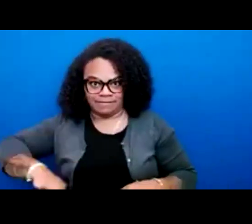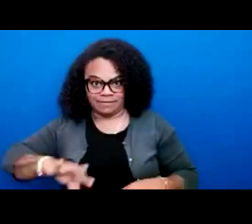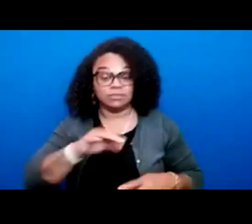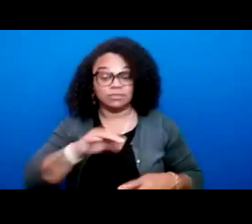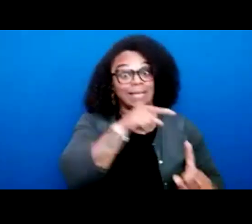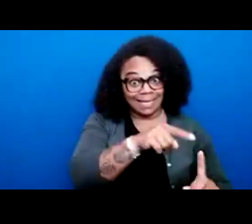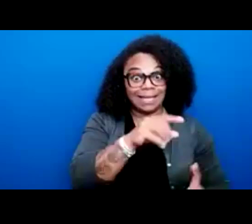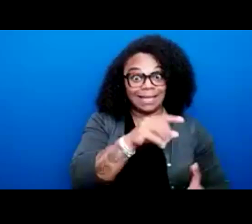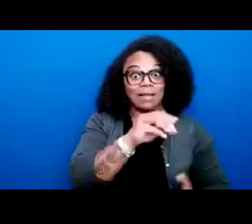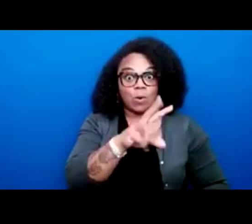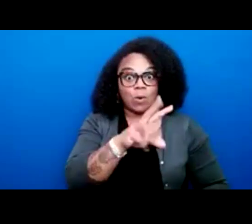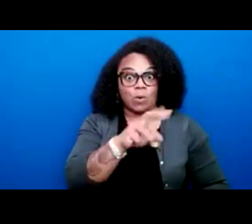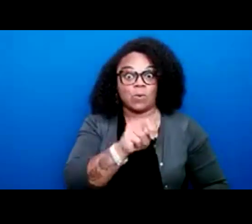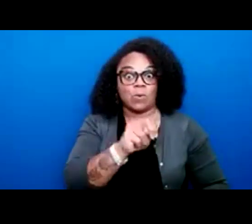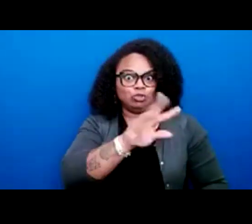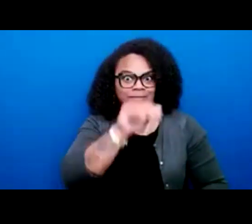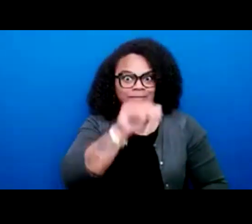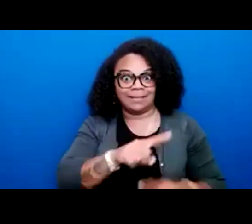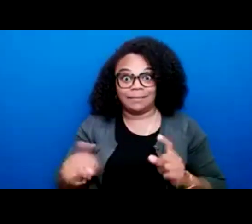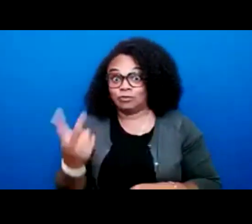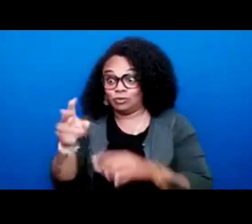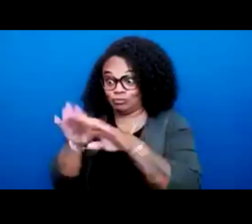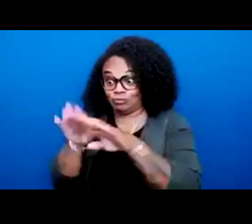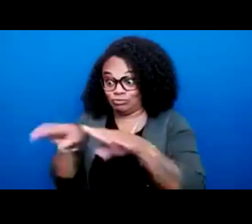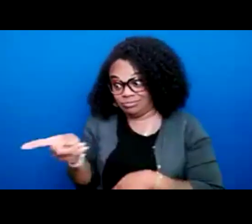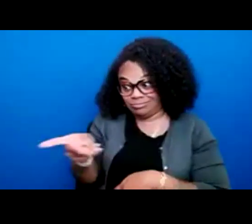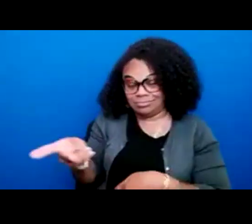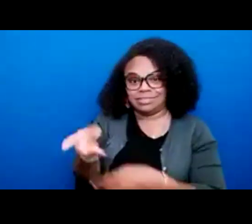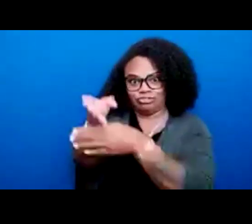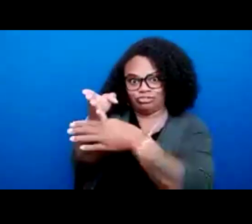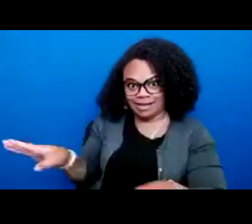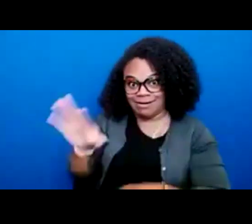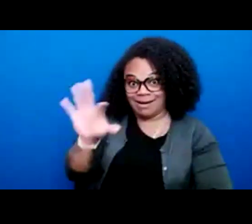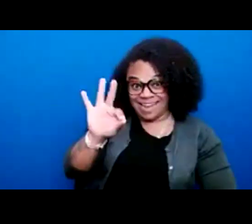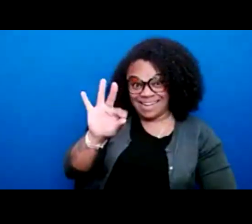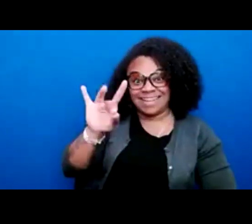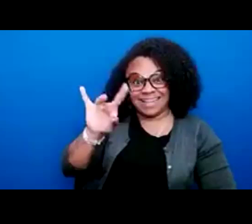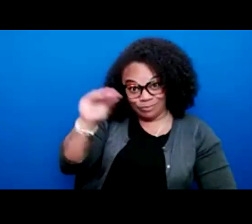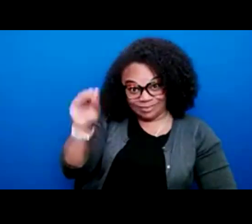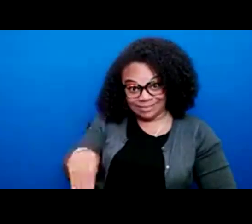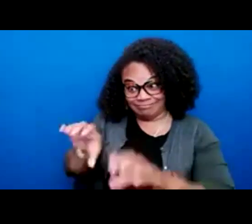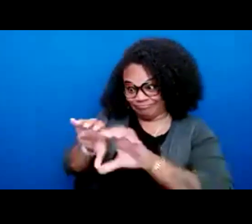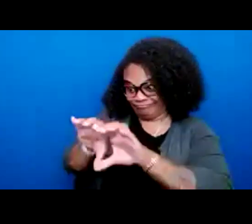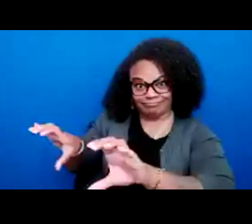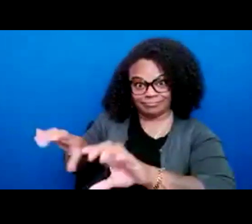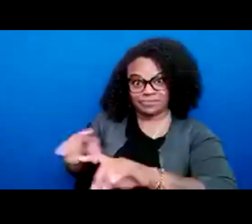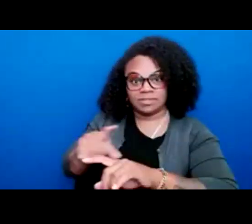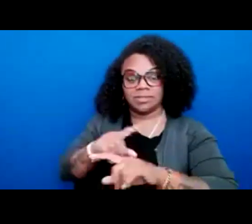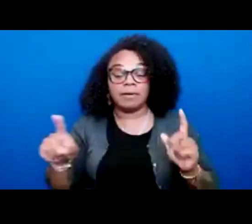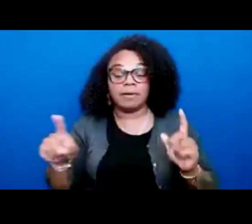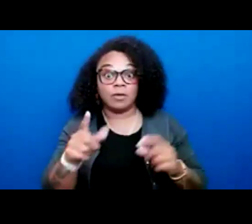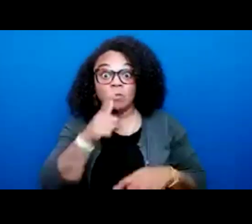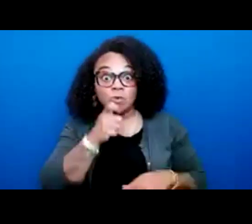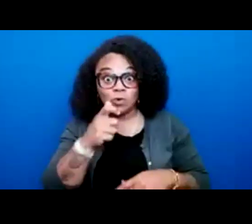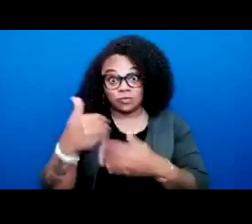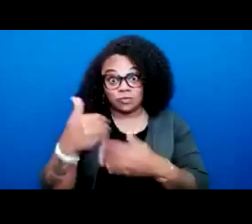children share equally the remaining 98% of the company. But decision-making authority rests